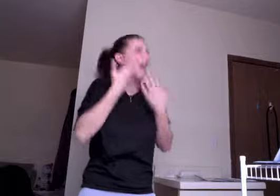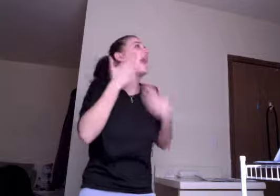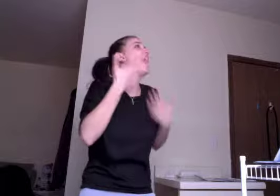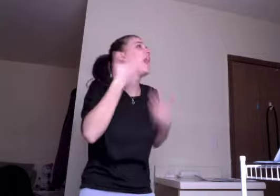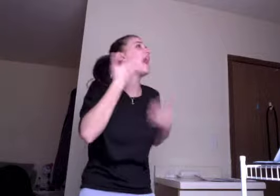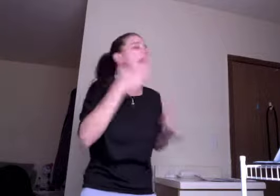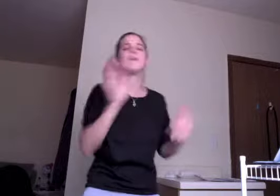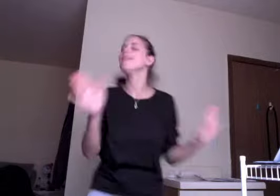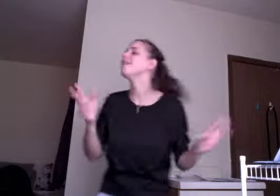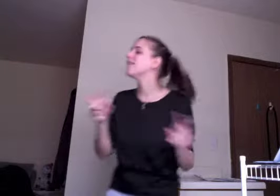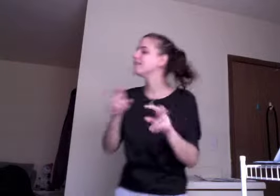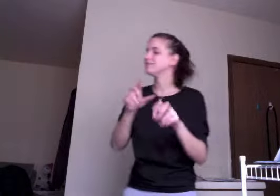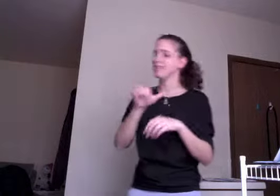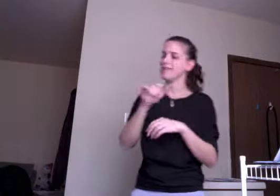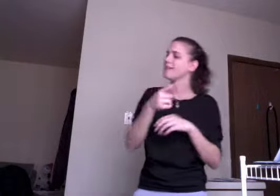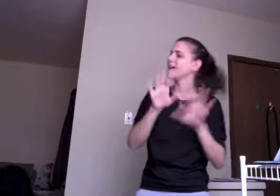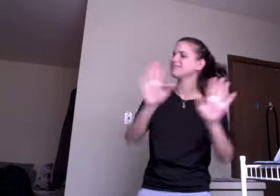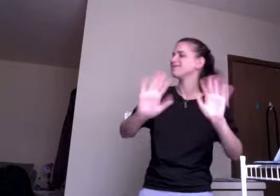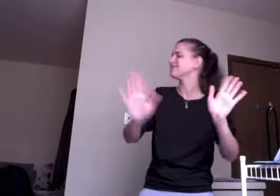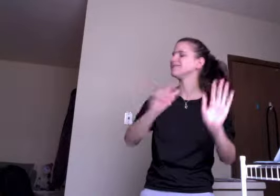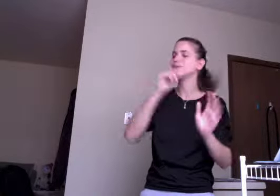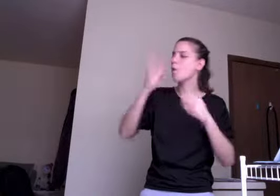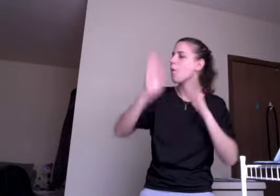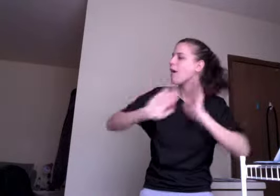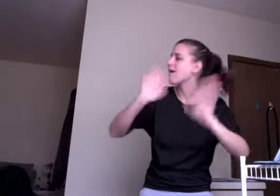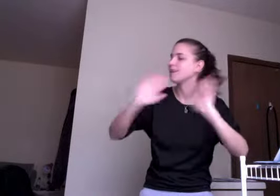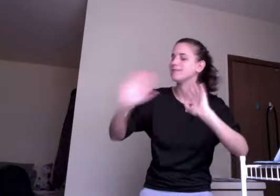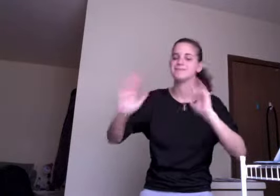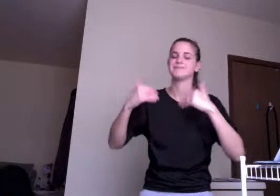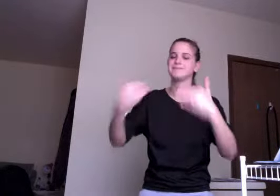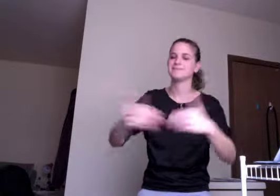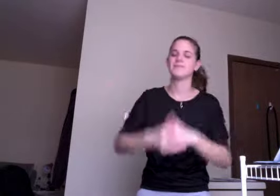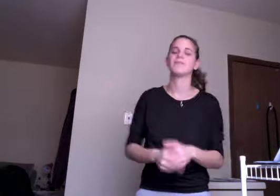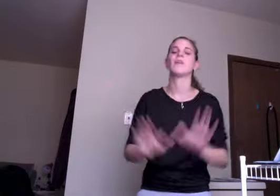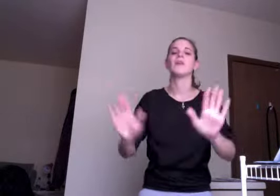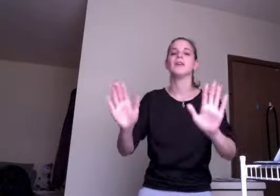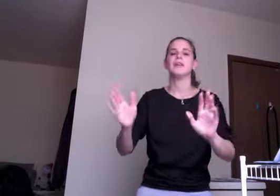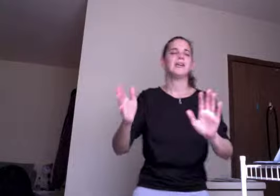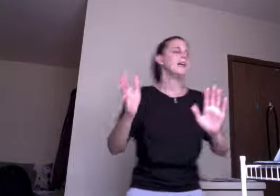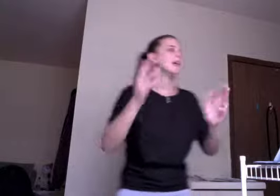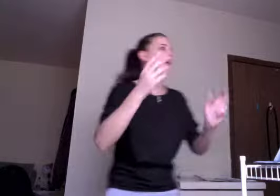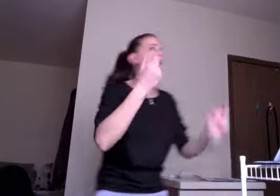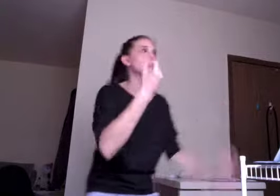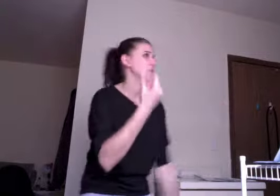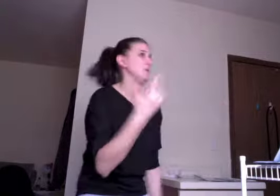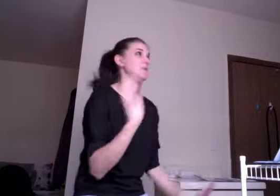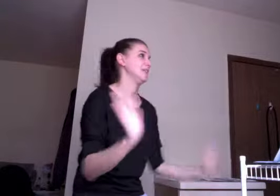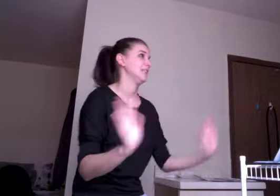get worked out she goes but I just can't understand it so I go you know why don't we go on the internet and maybe we can see like on wikipedia